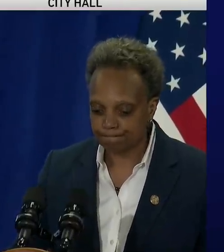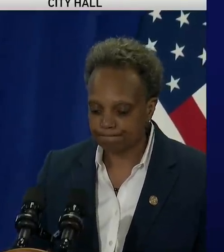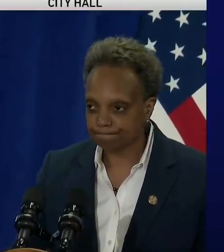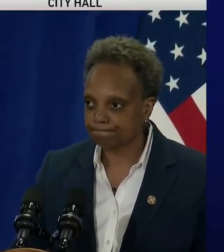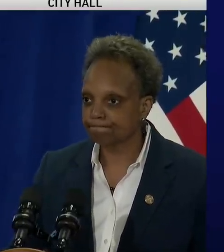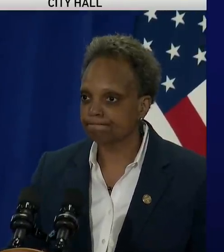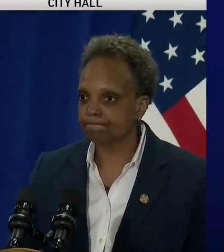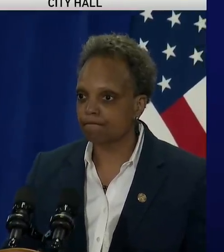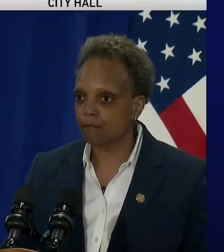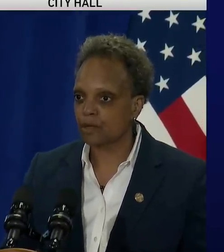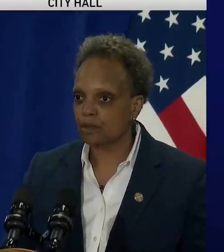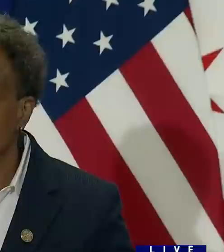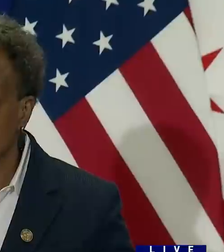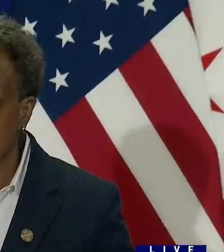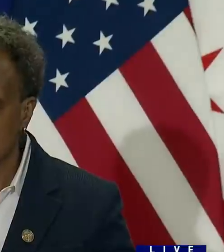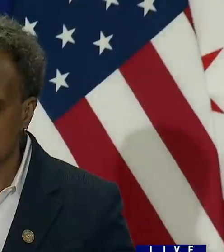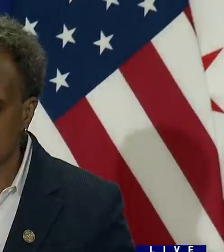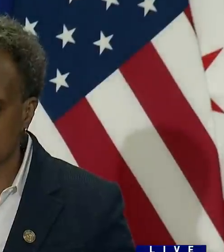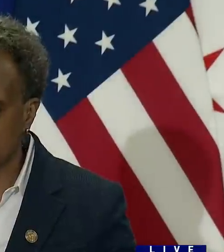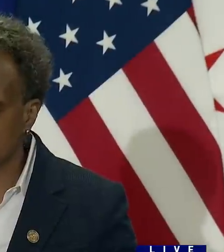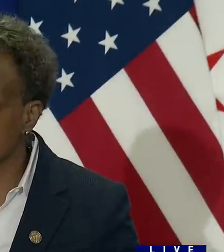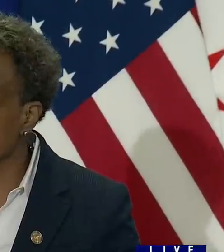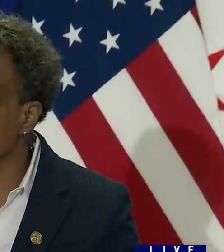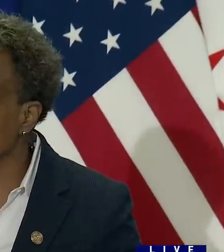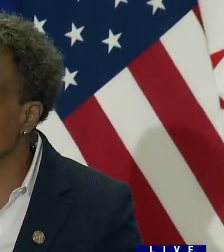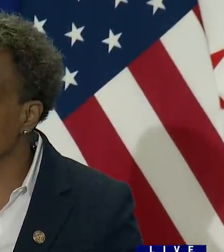Rush to make an announcement.